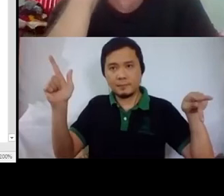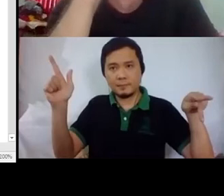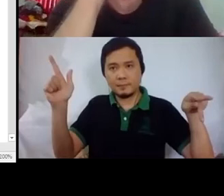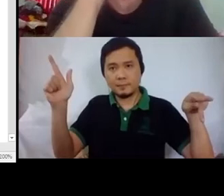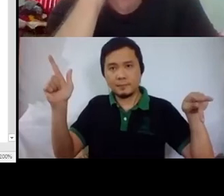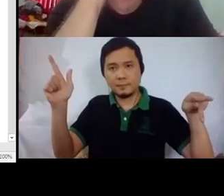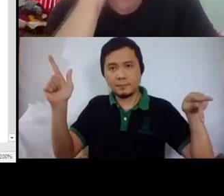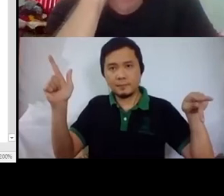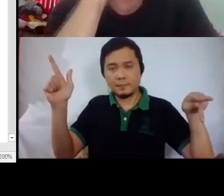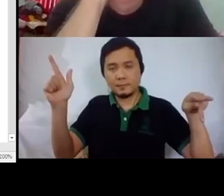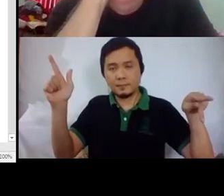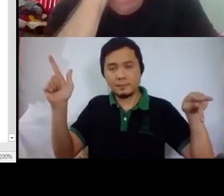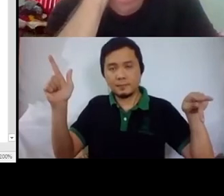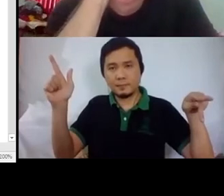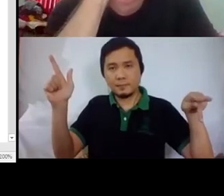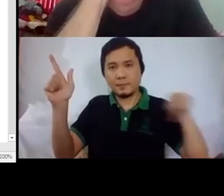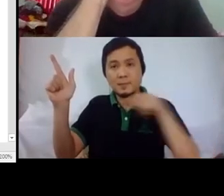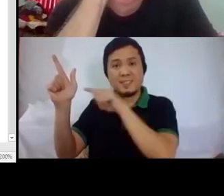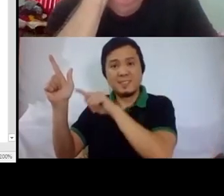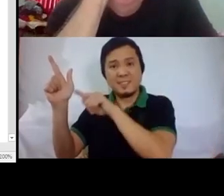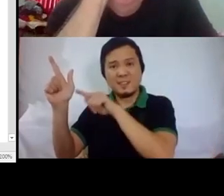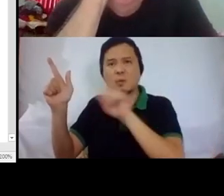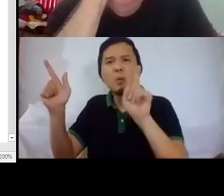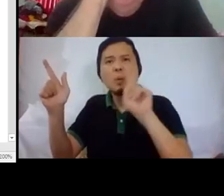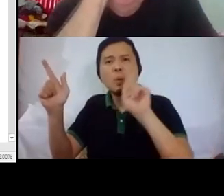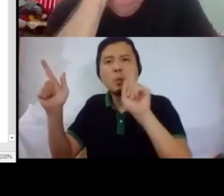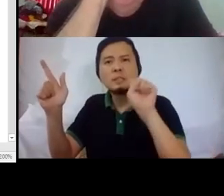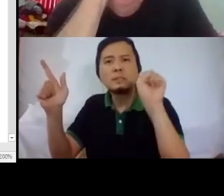what is the subject of 20?